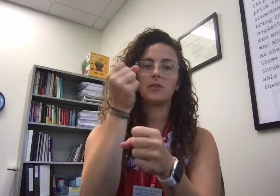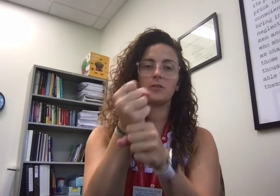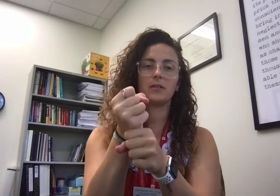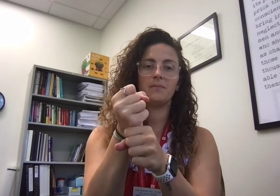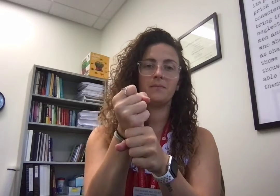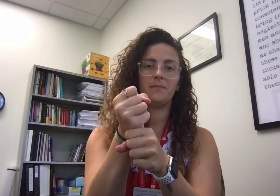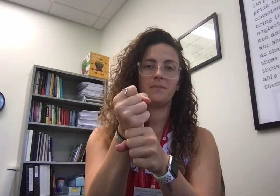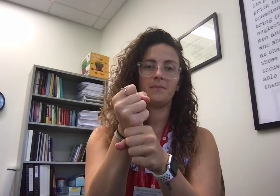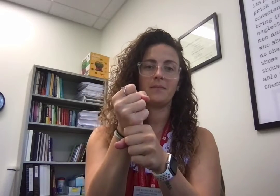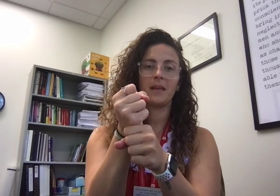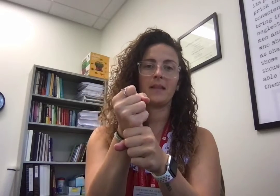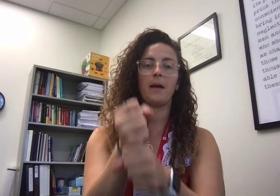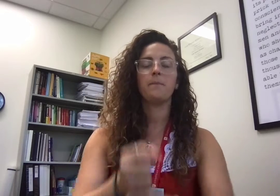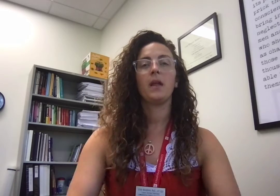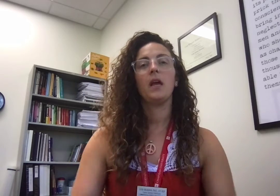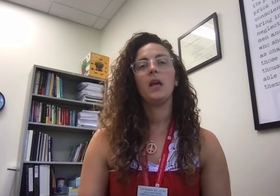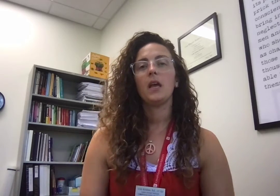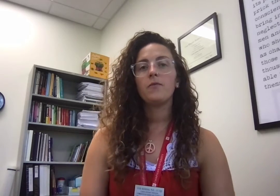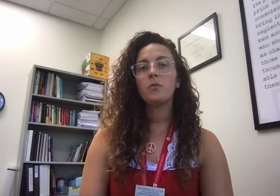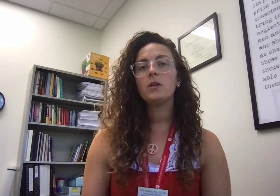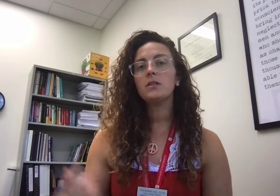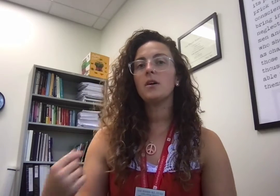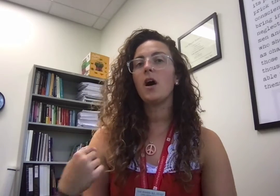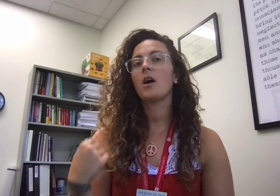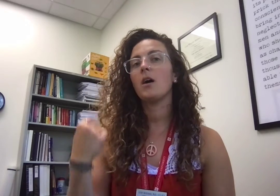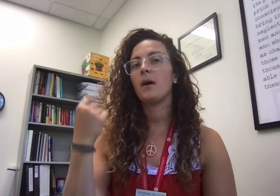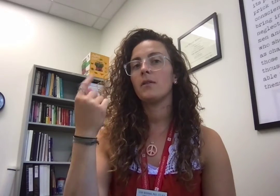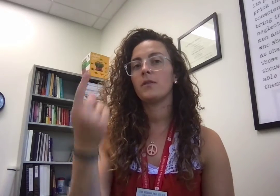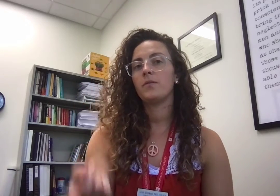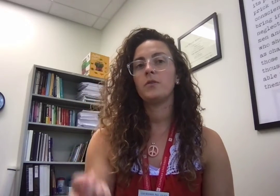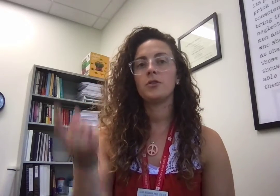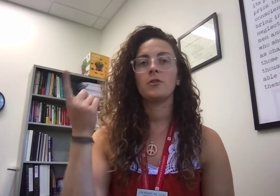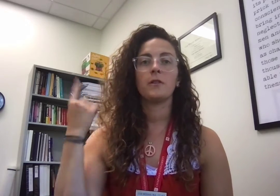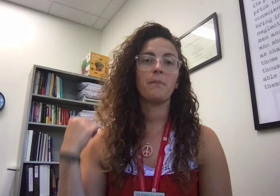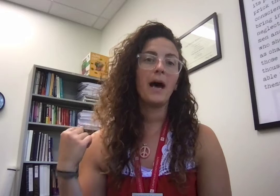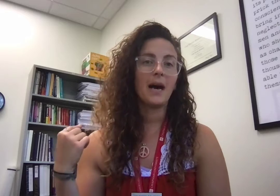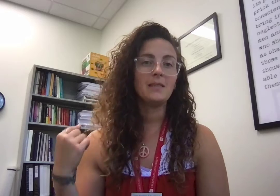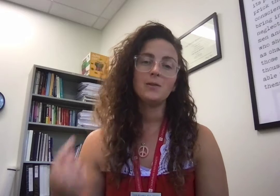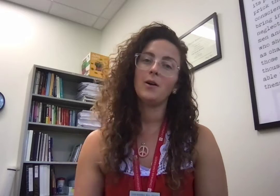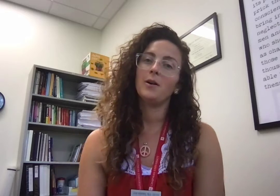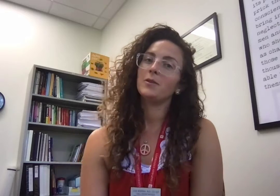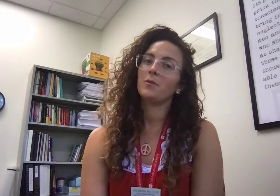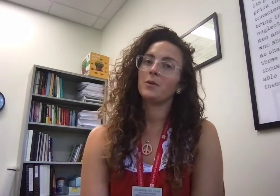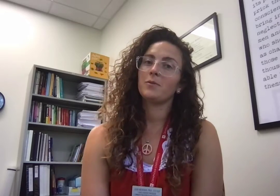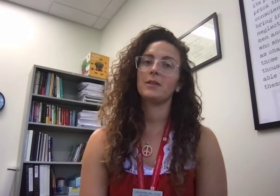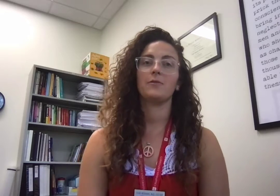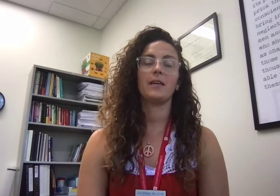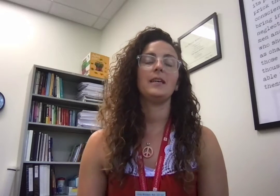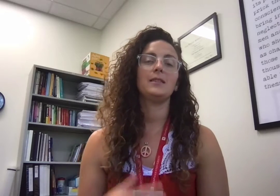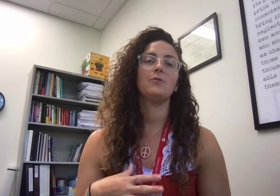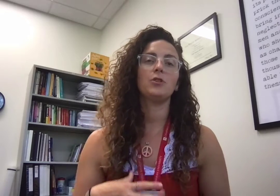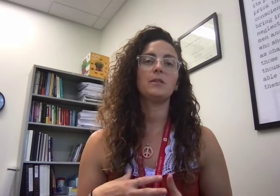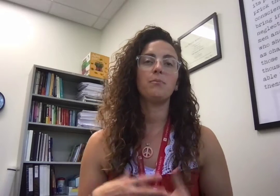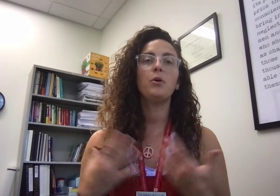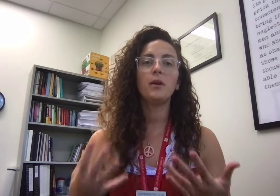years, like that. If you want to talk about the future or the past, also what's really great is you just put